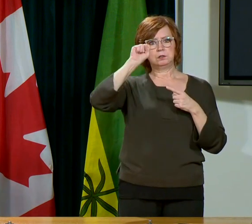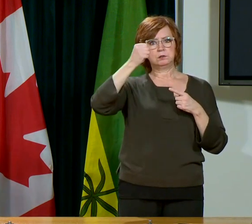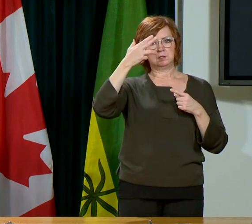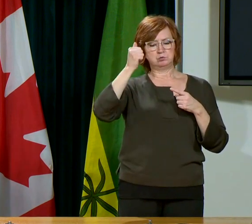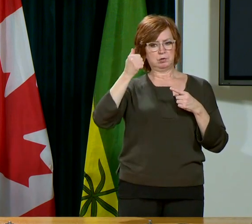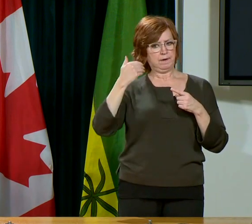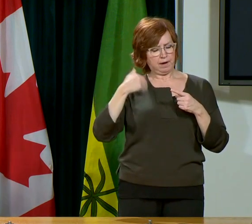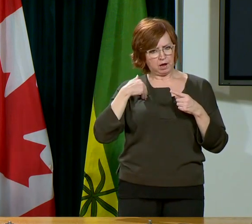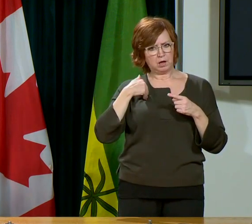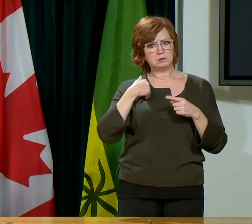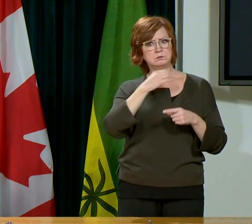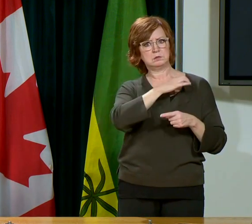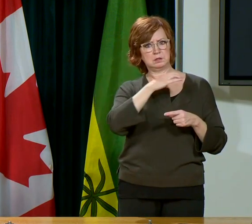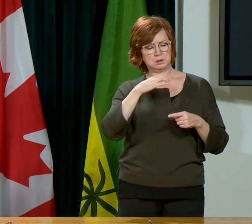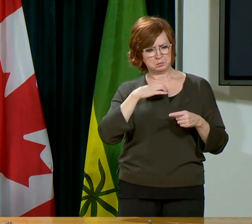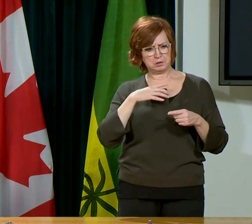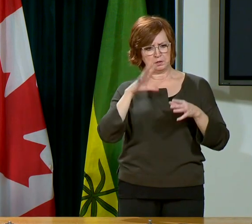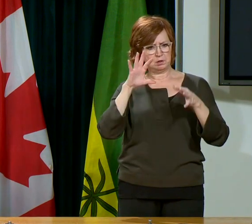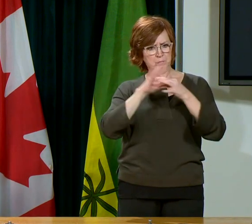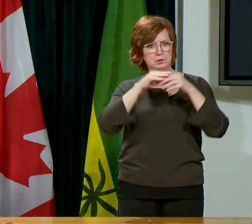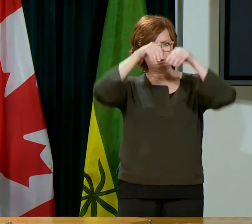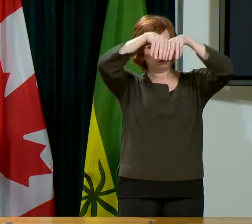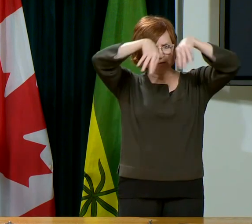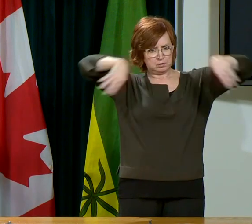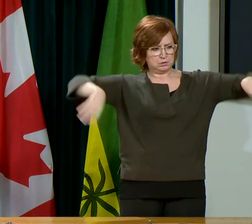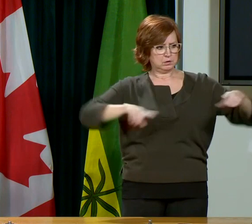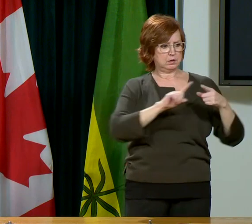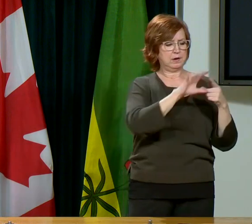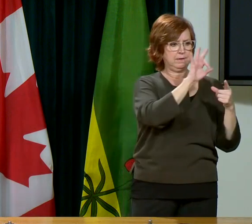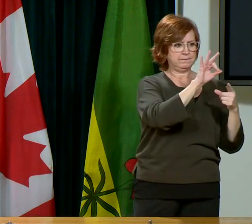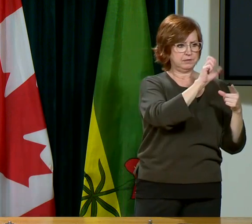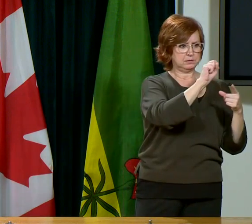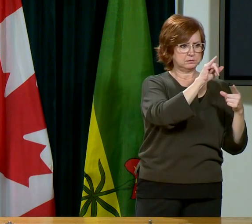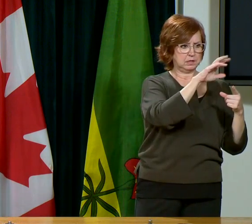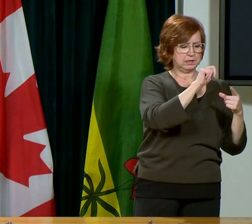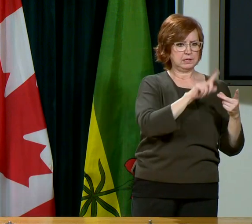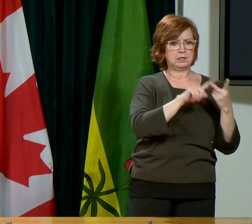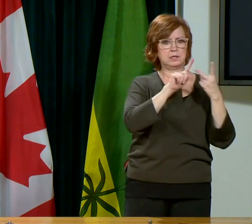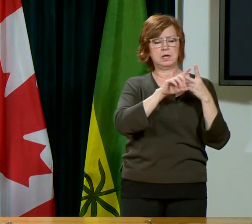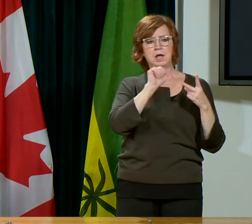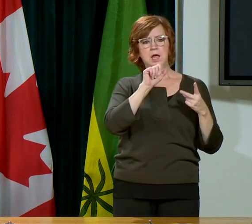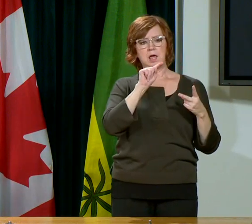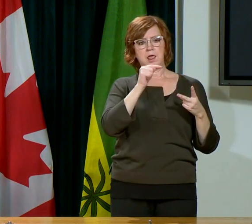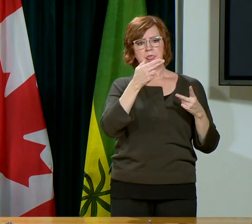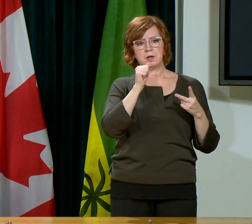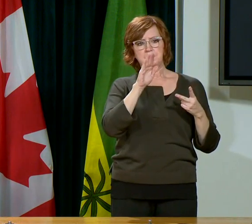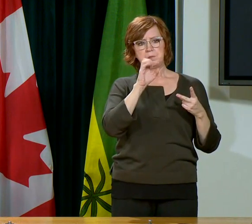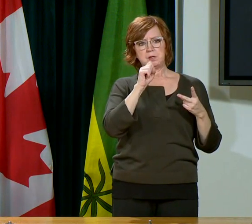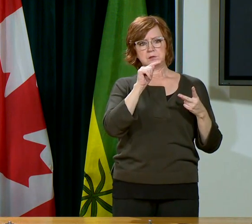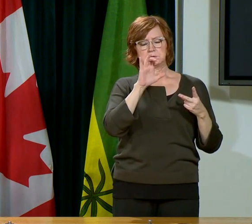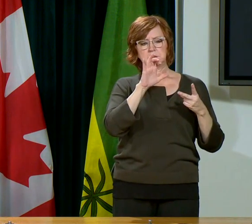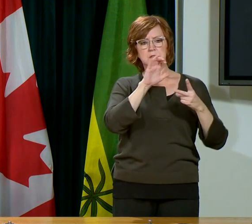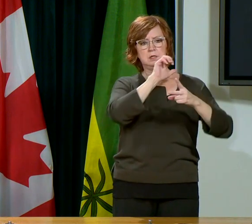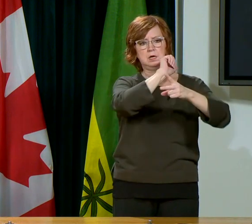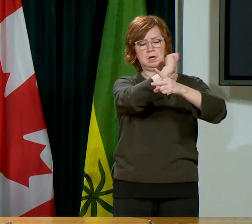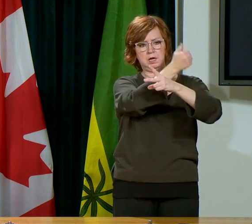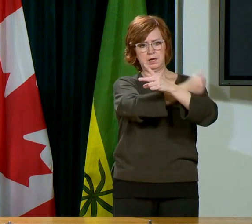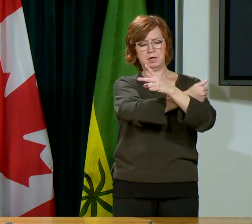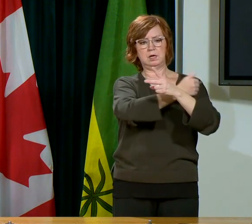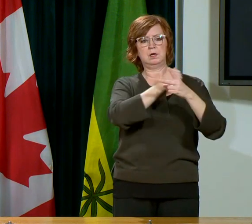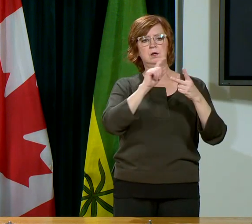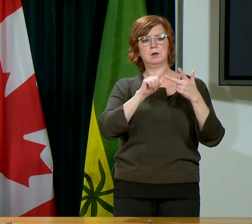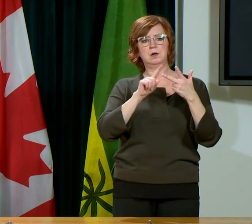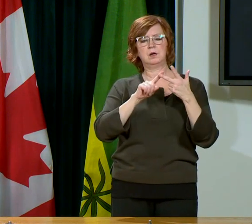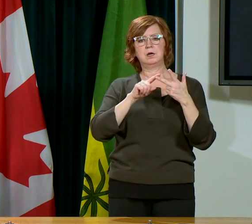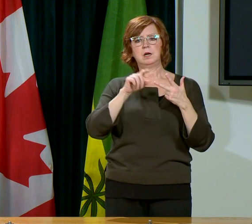place that directly links the FSIN and the Athabasca Health Authority to work that we're doing with respect to NITHA. I know that through the Ministry